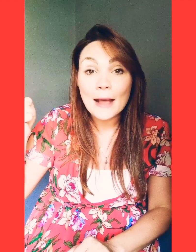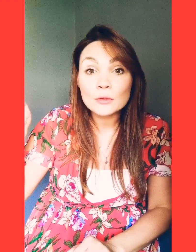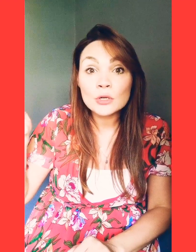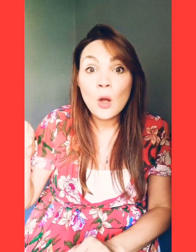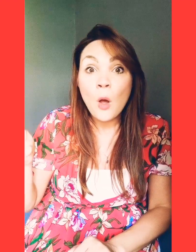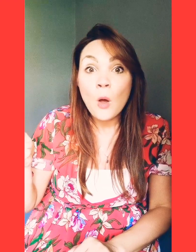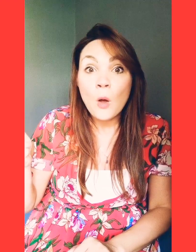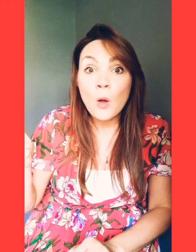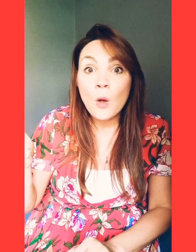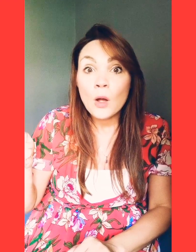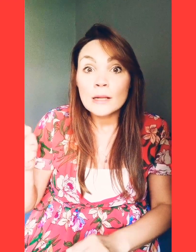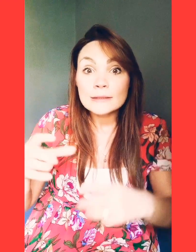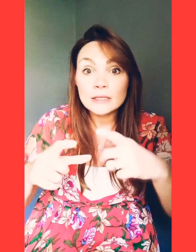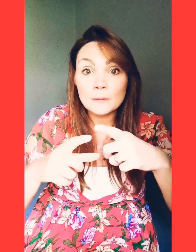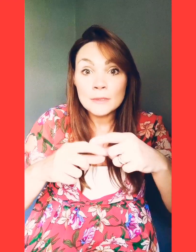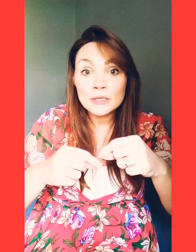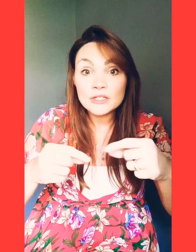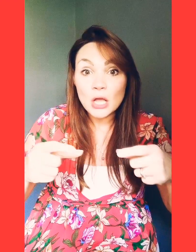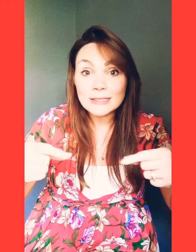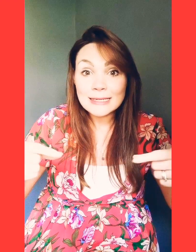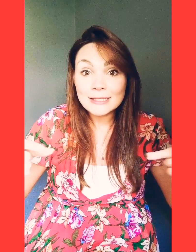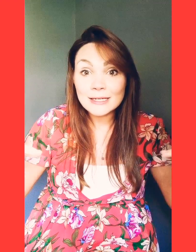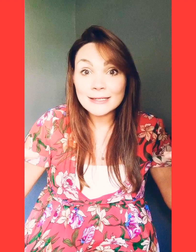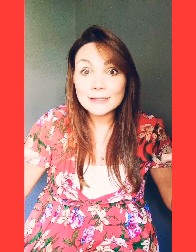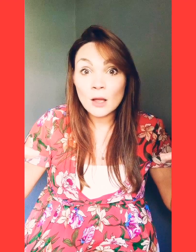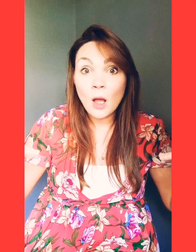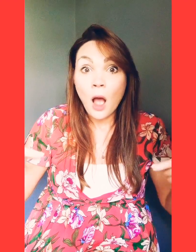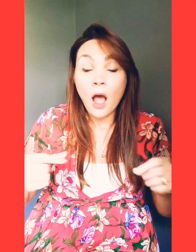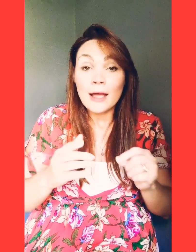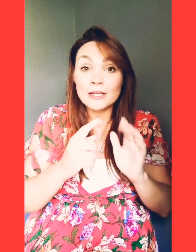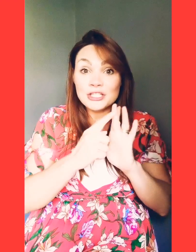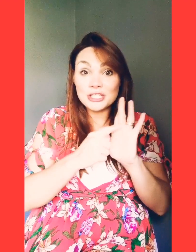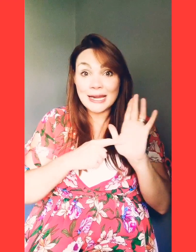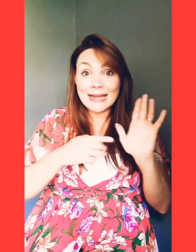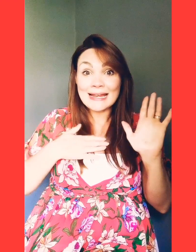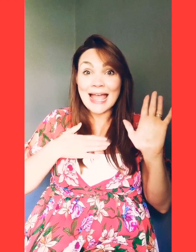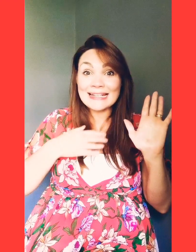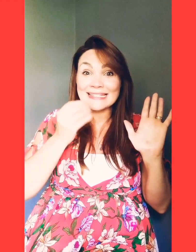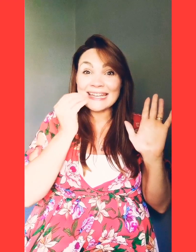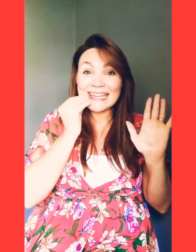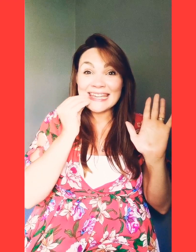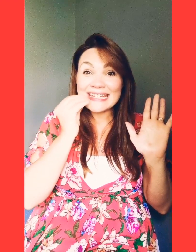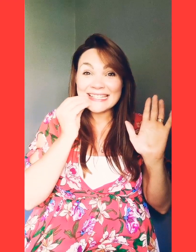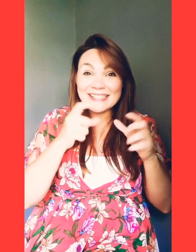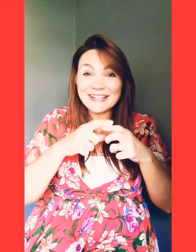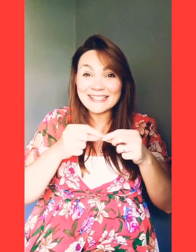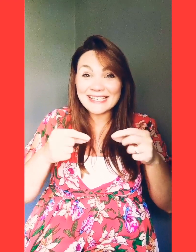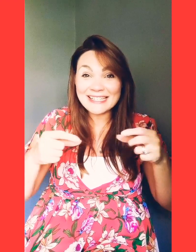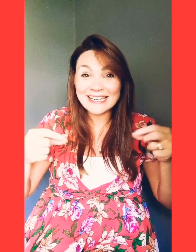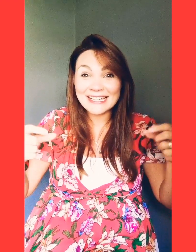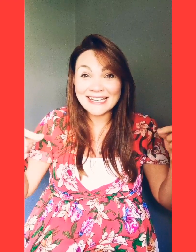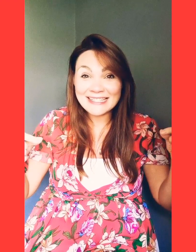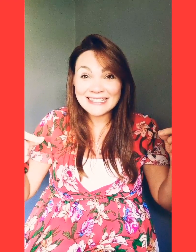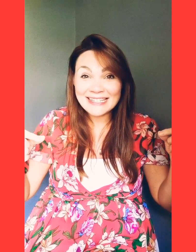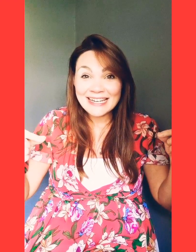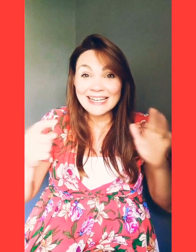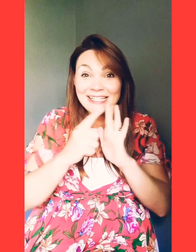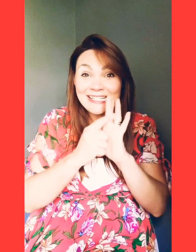about some sausages. Jane likes to eat sausages.